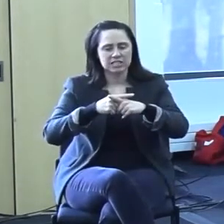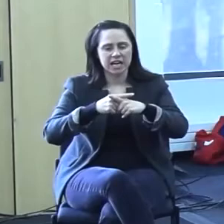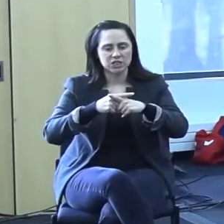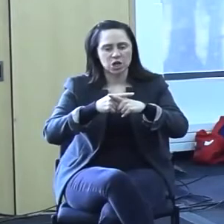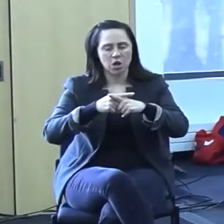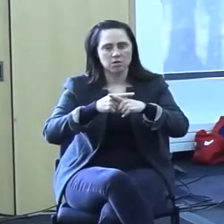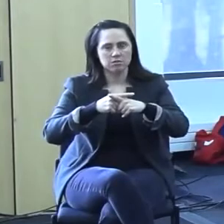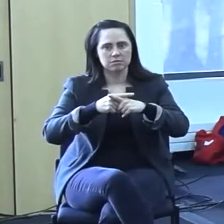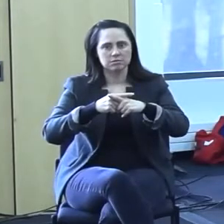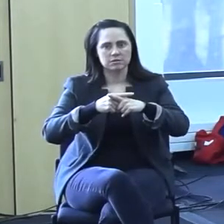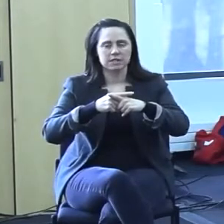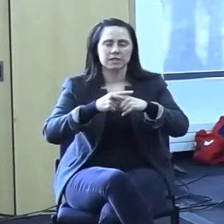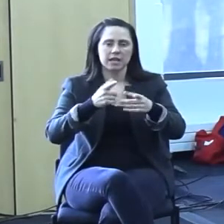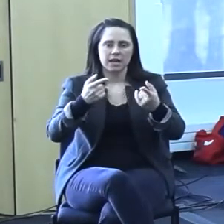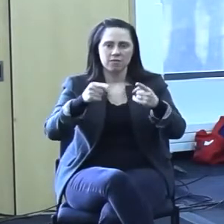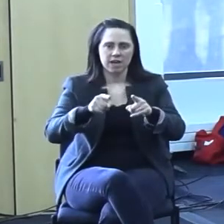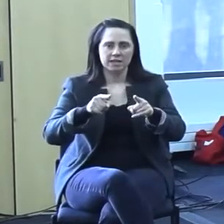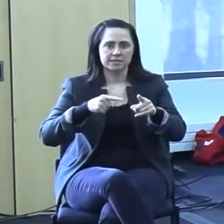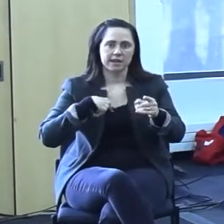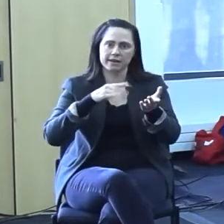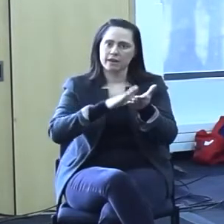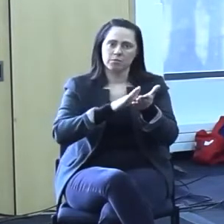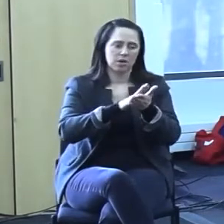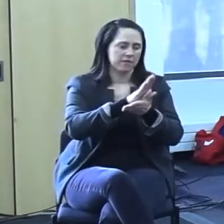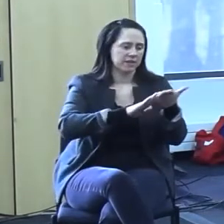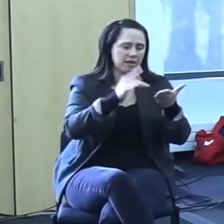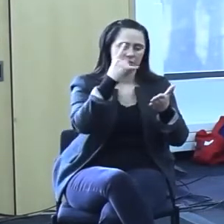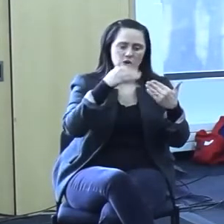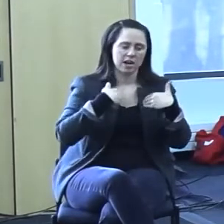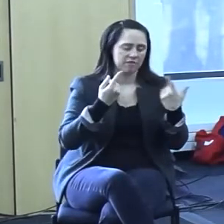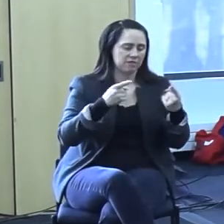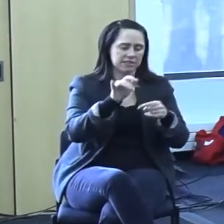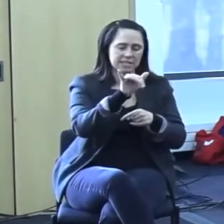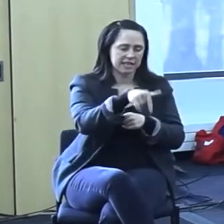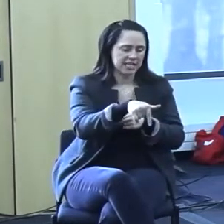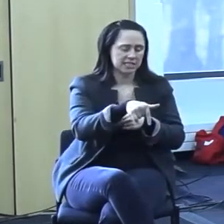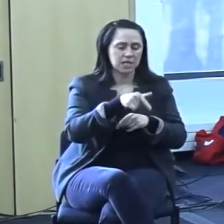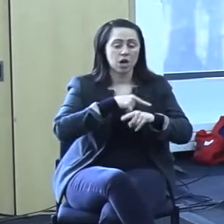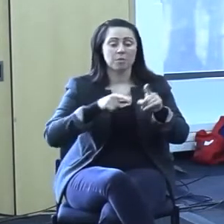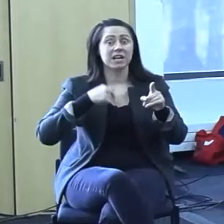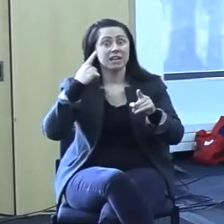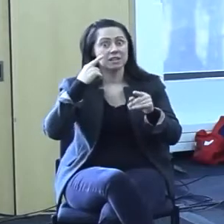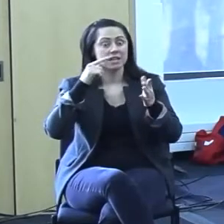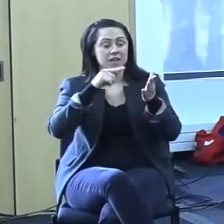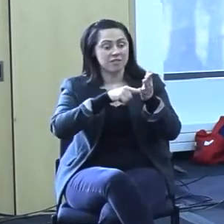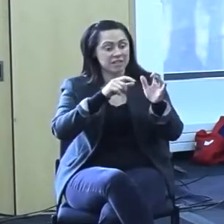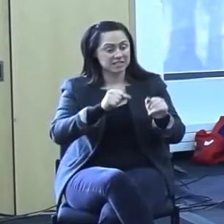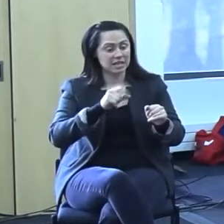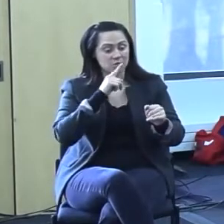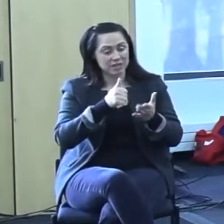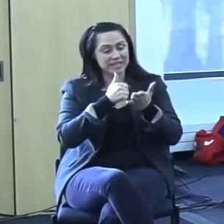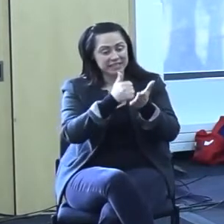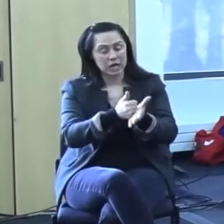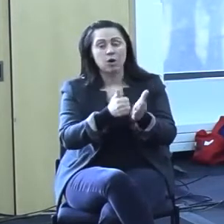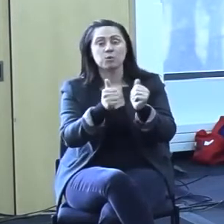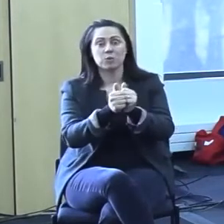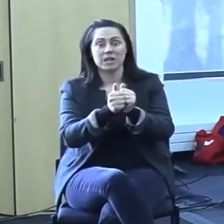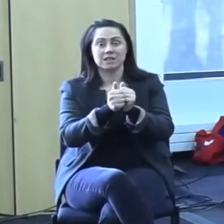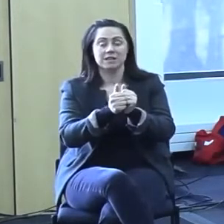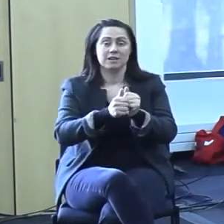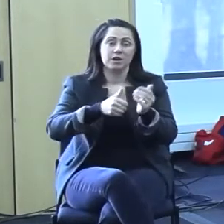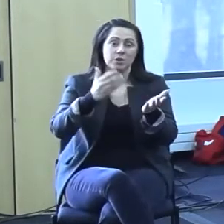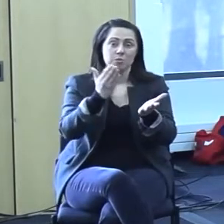event. And I applaud the college for having events like this, but I think this can play a role, in breaking